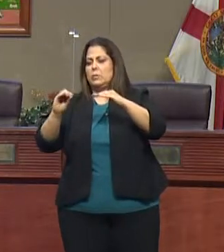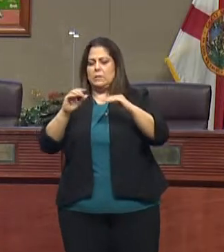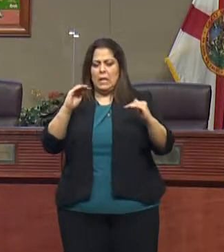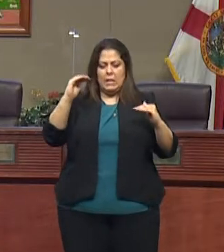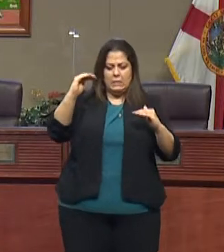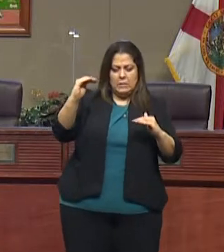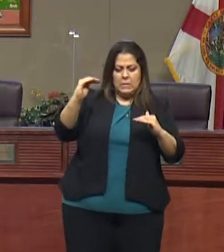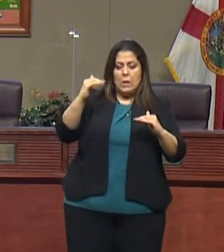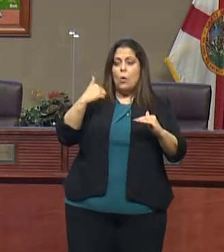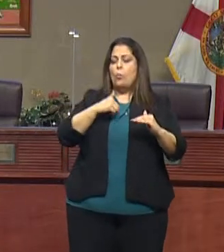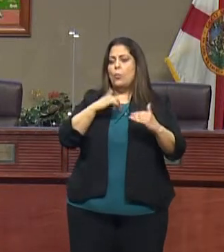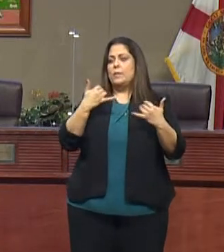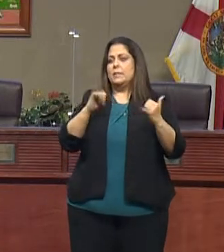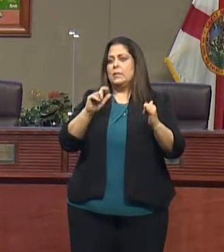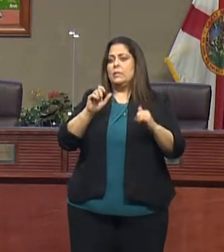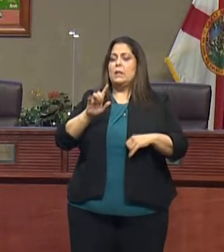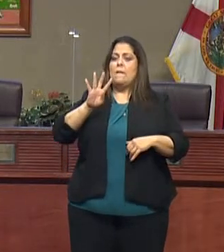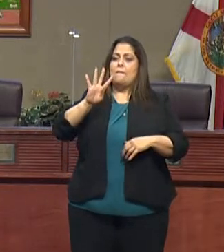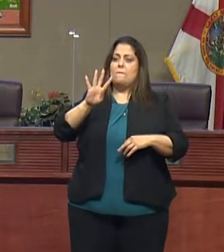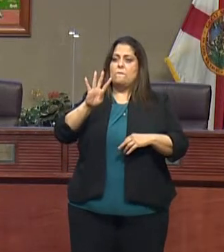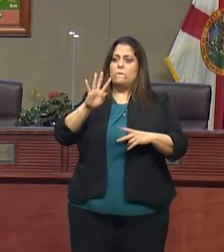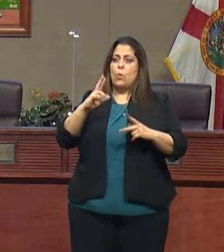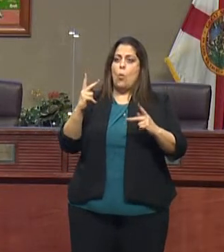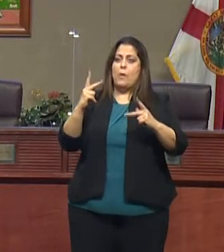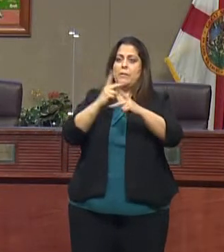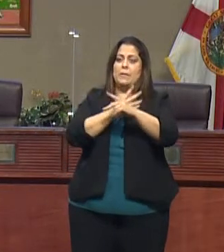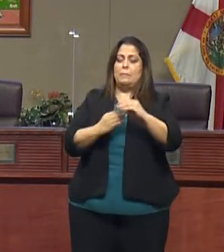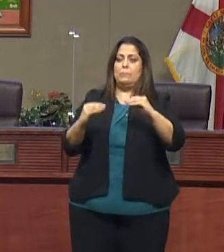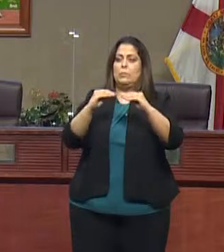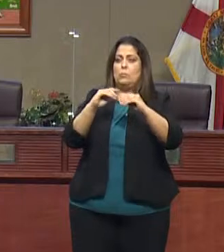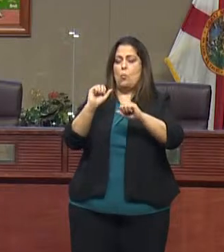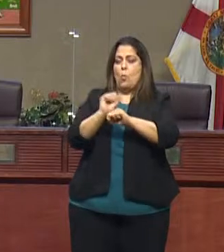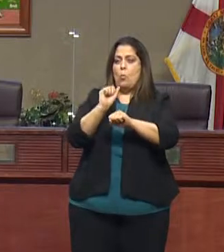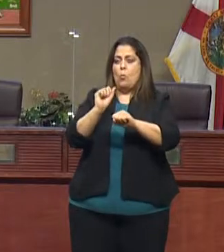4 times the rate of work to get to that point.